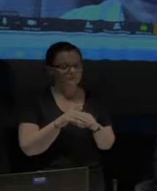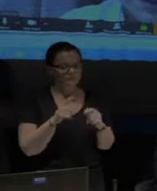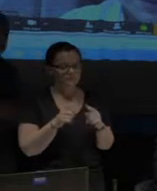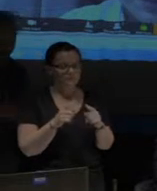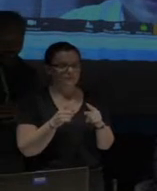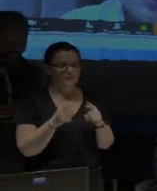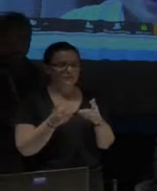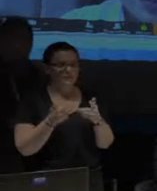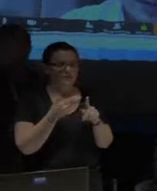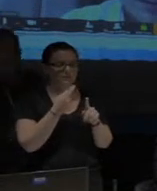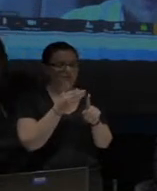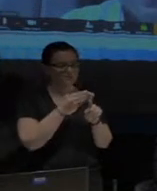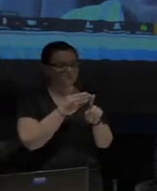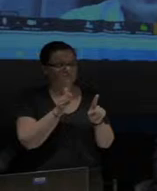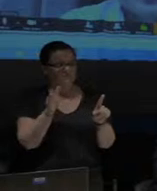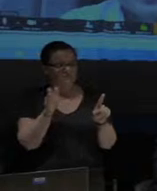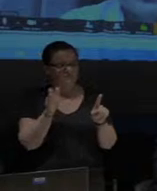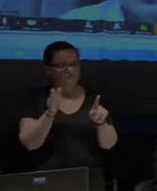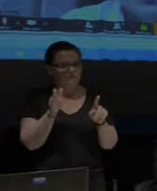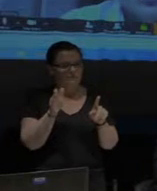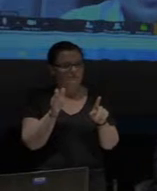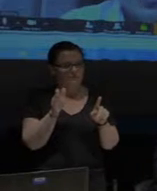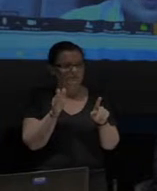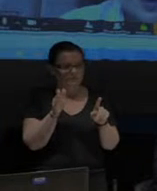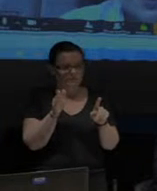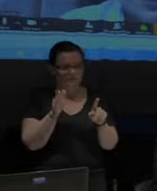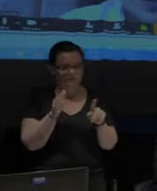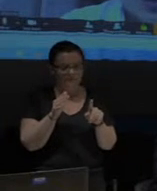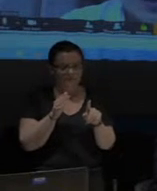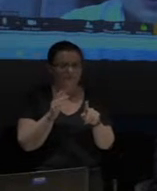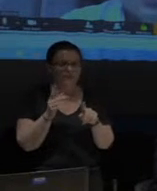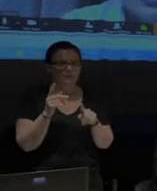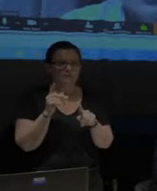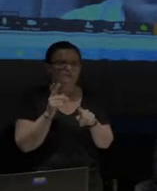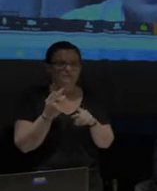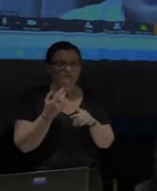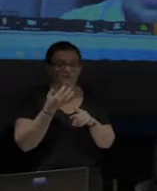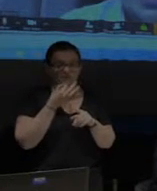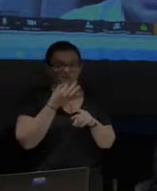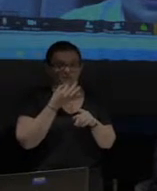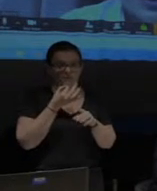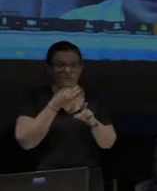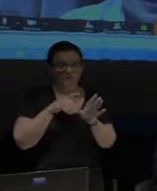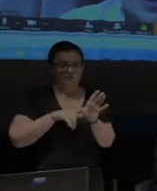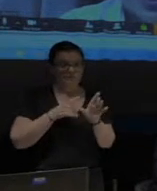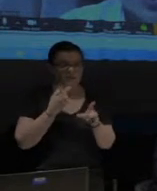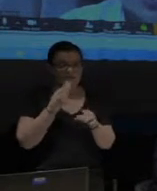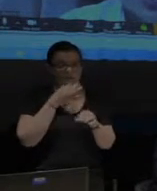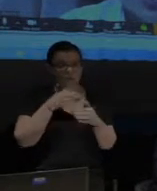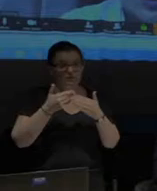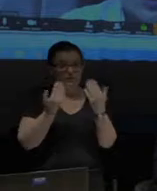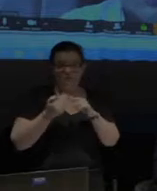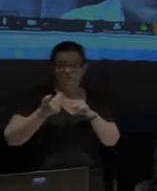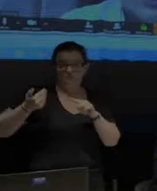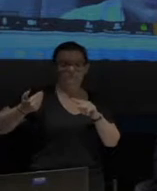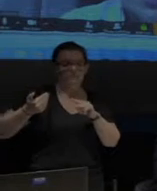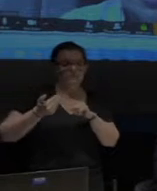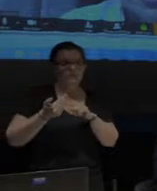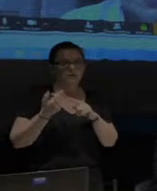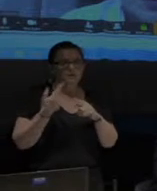the business realm and reading over the last few days reaction to